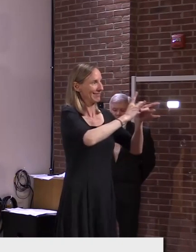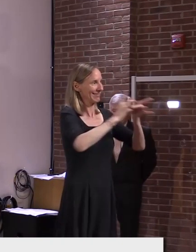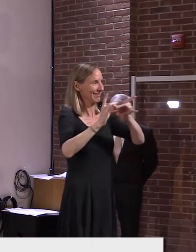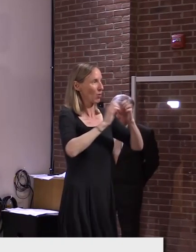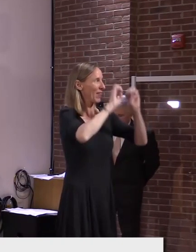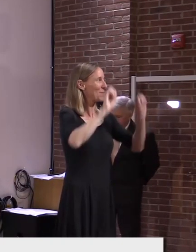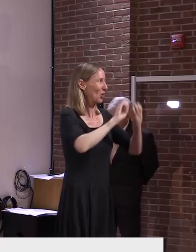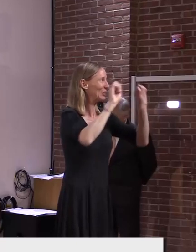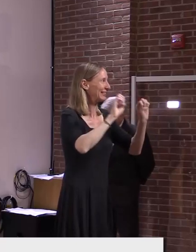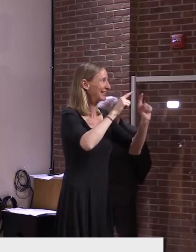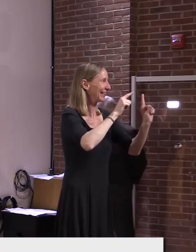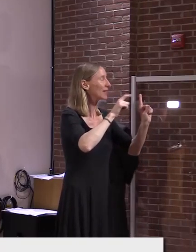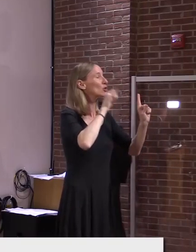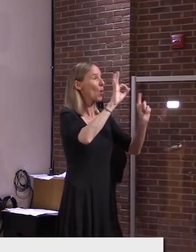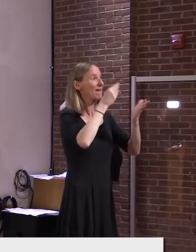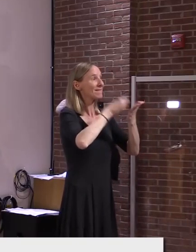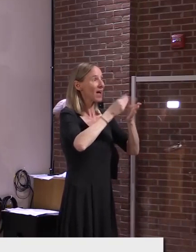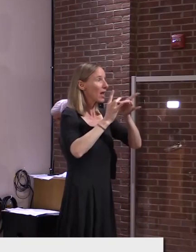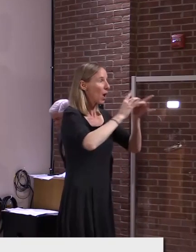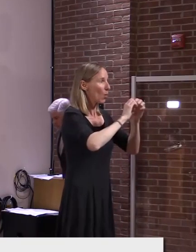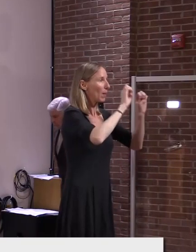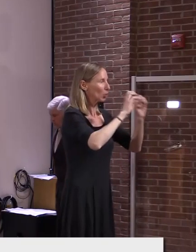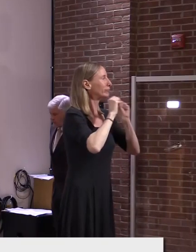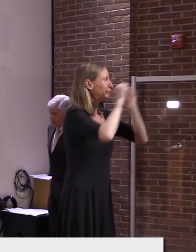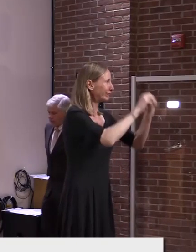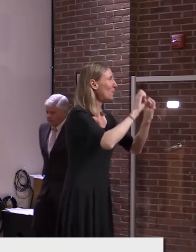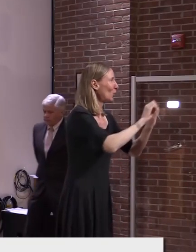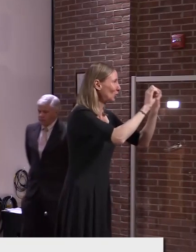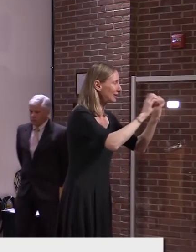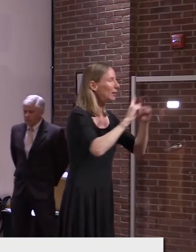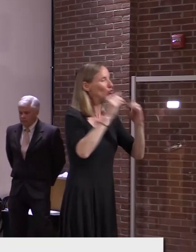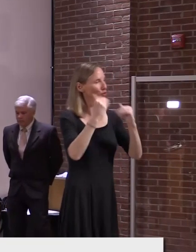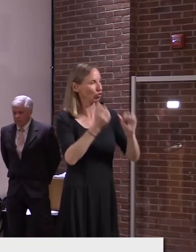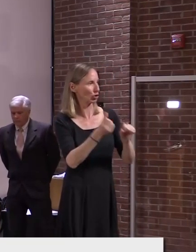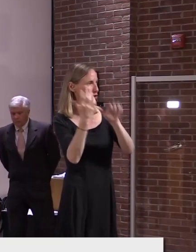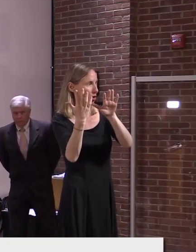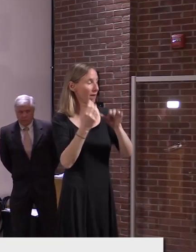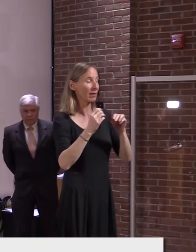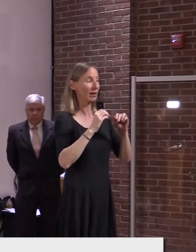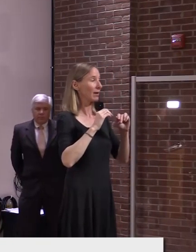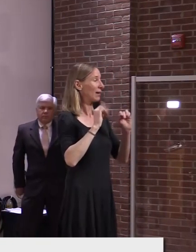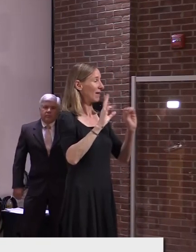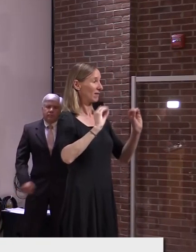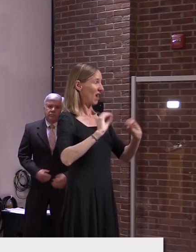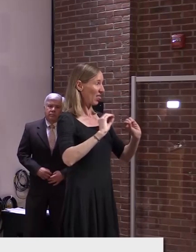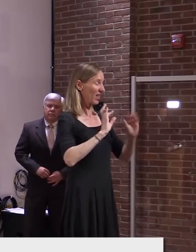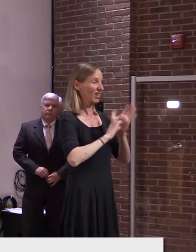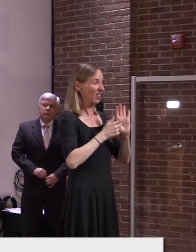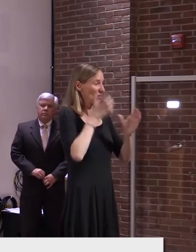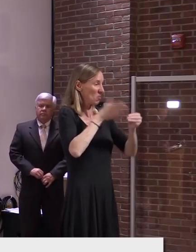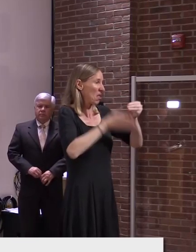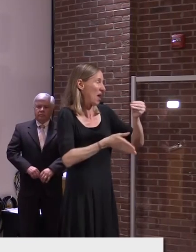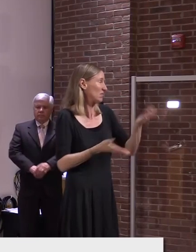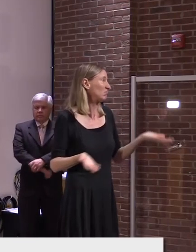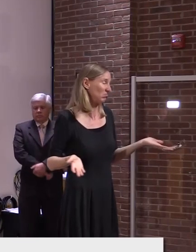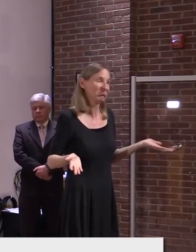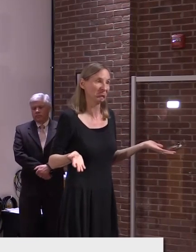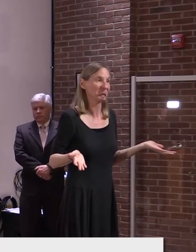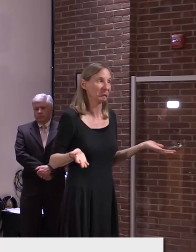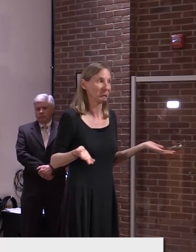to finish this off, or the vaccination sites, or whatever it is. There may be something within the emergency order that we need